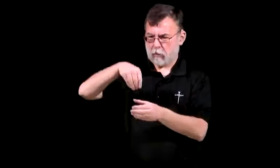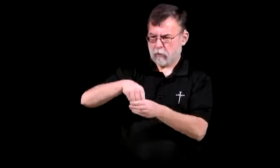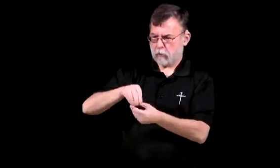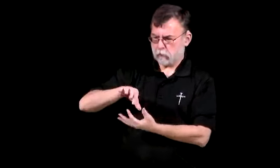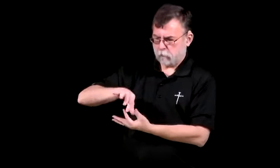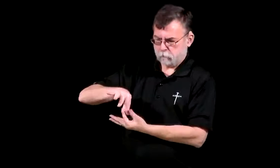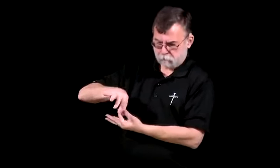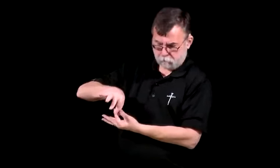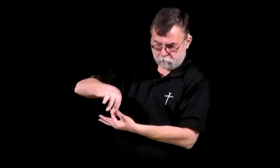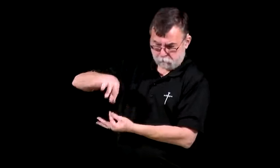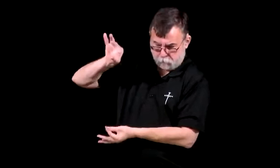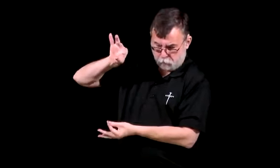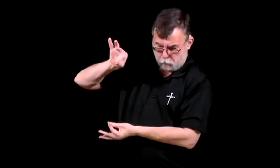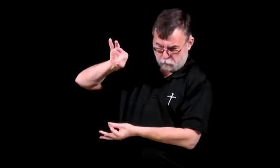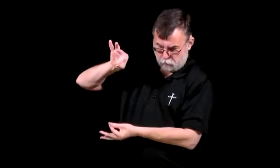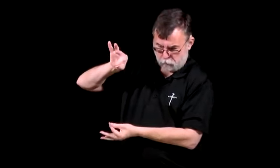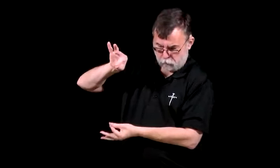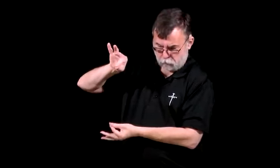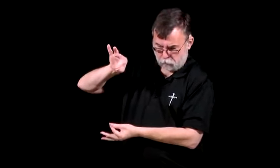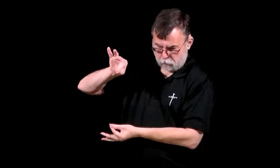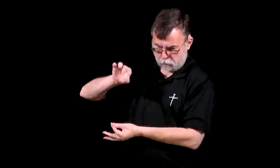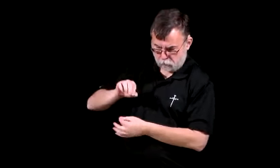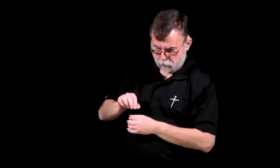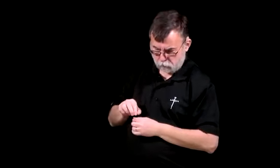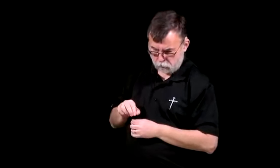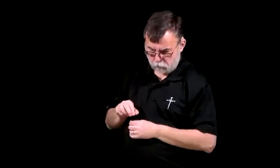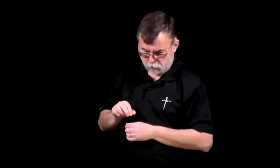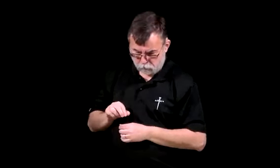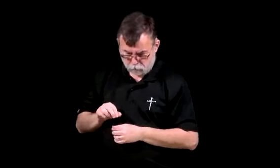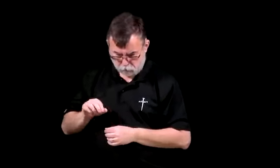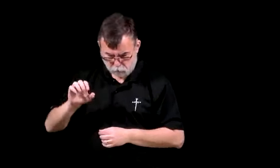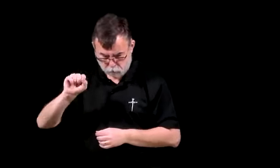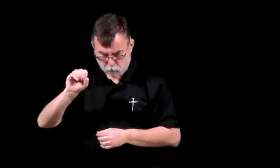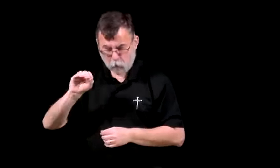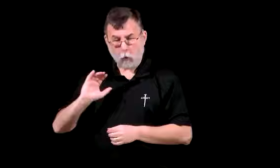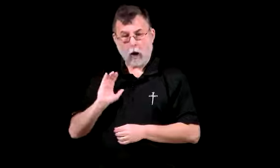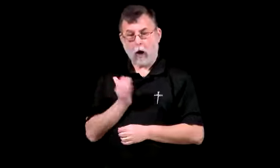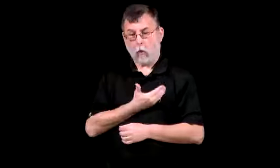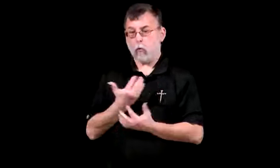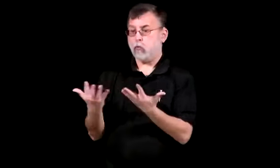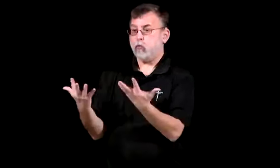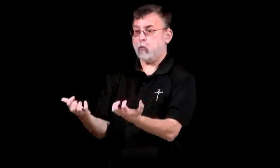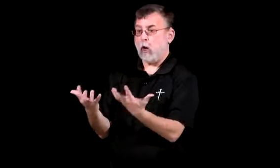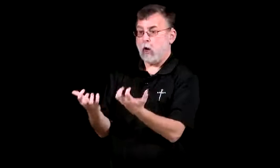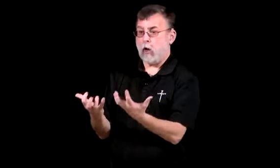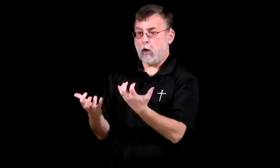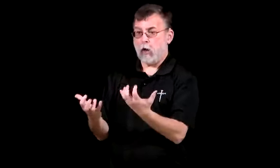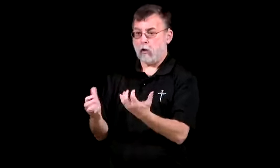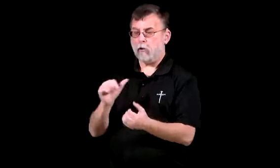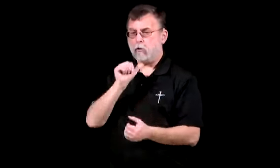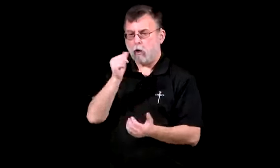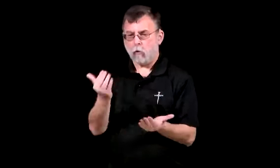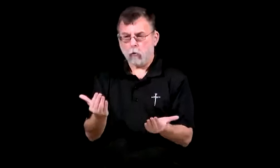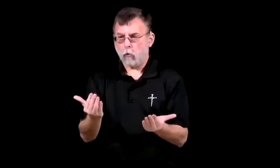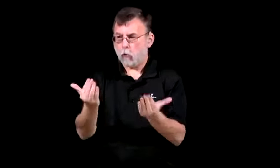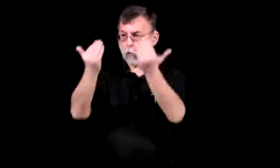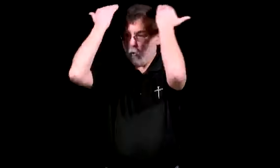is walk in the Spirit. So our worldly wants